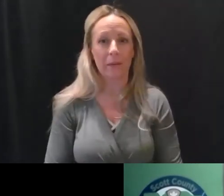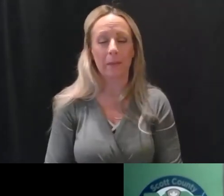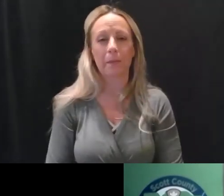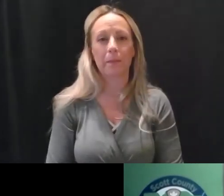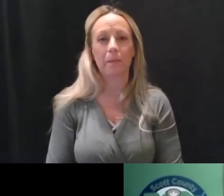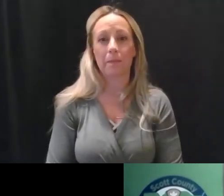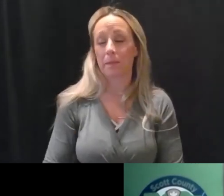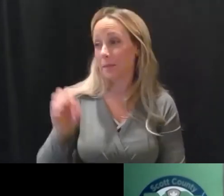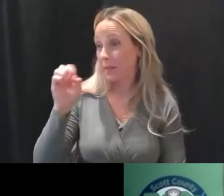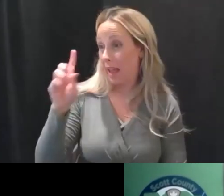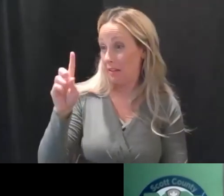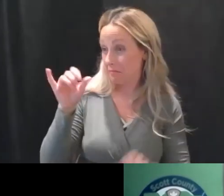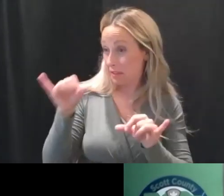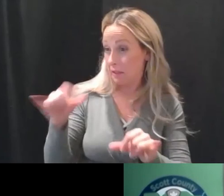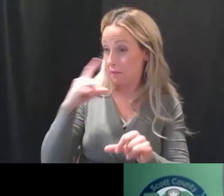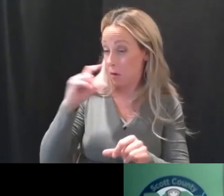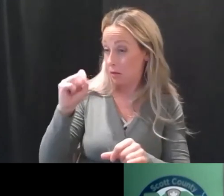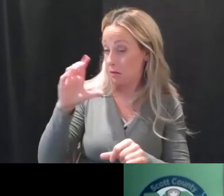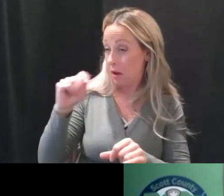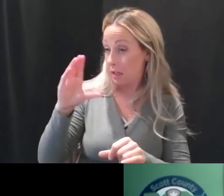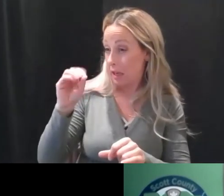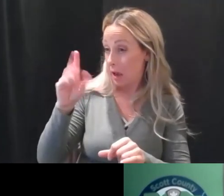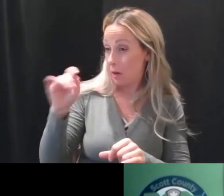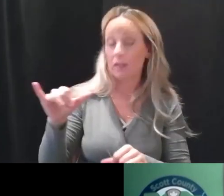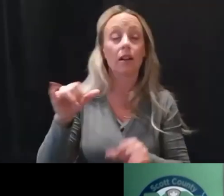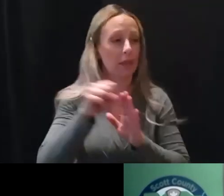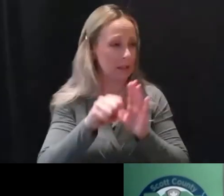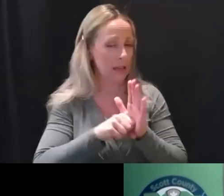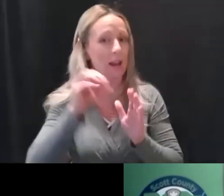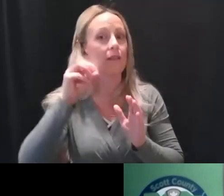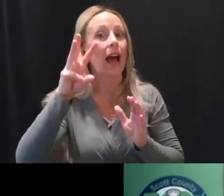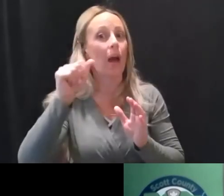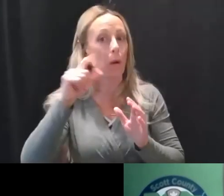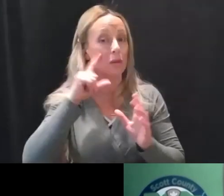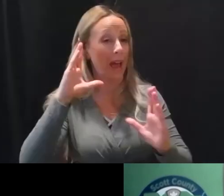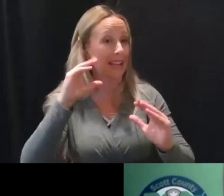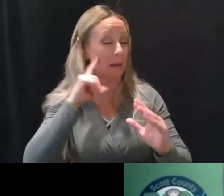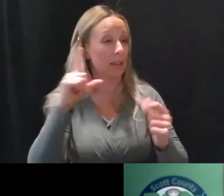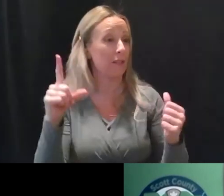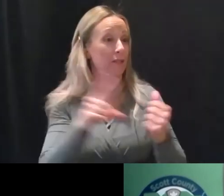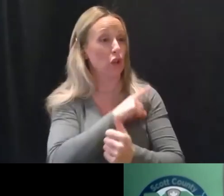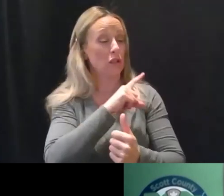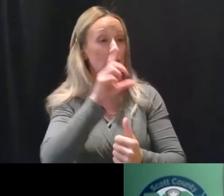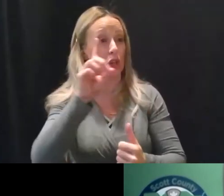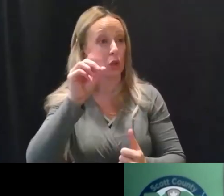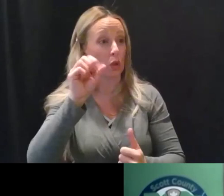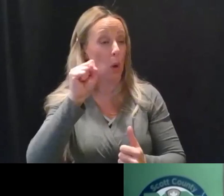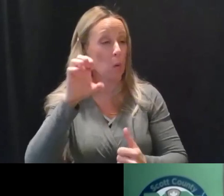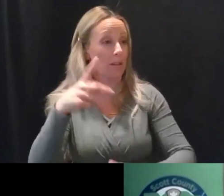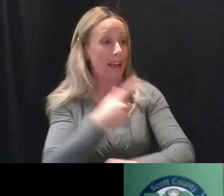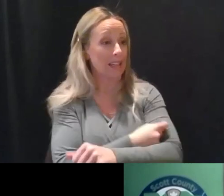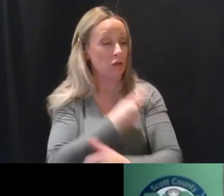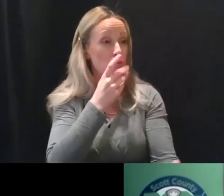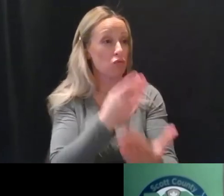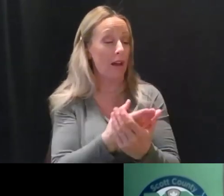Ed, is that the same for Scott County? State of Iowa has been told to expect its first allocation on or about the 13th,